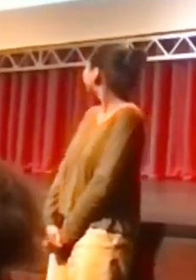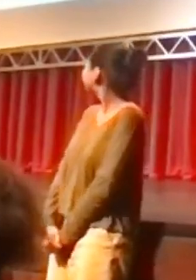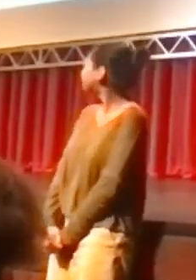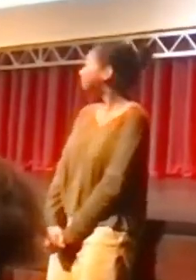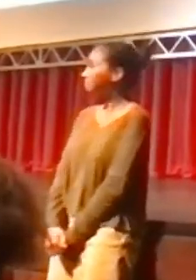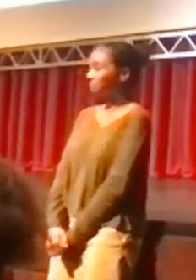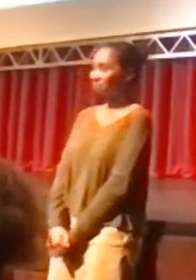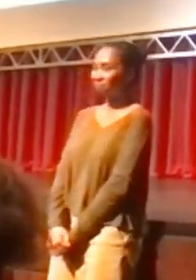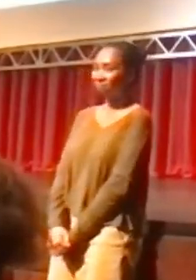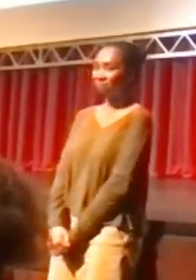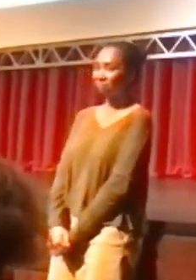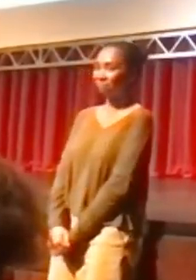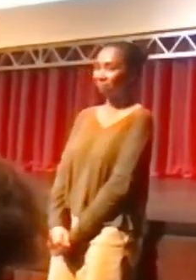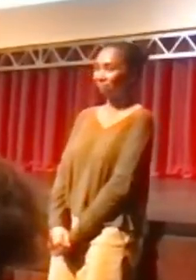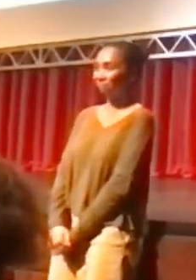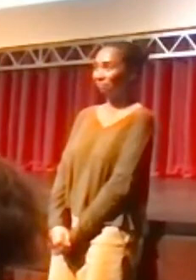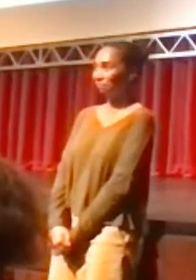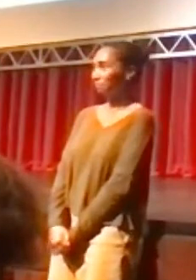whakapono,